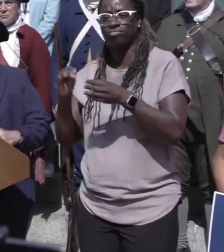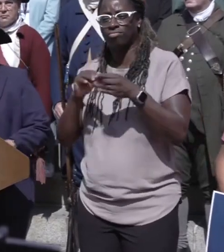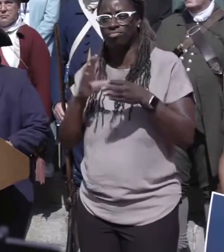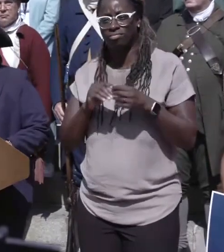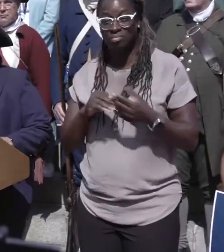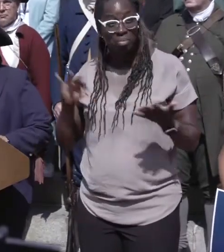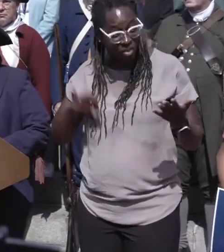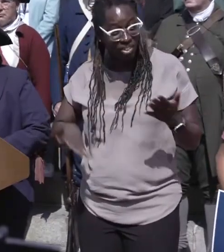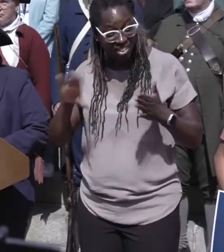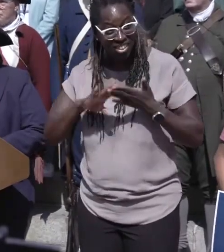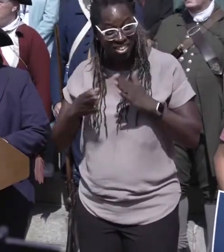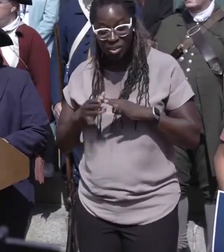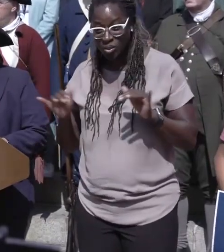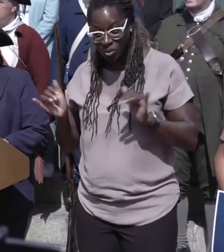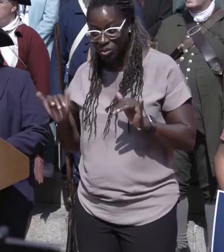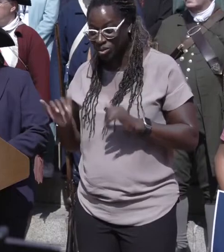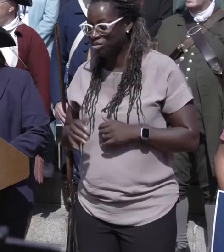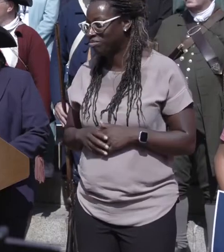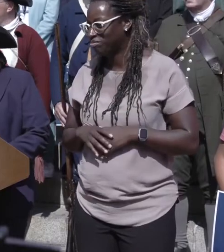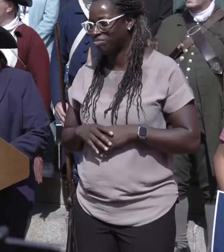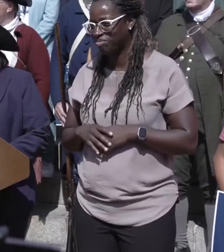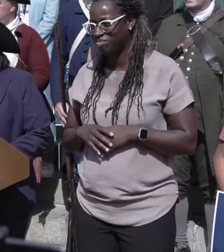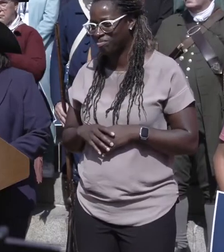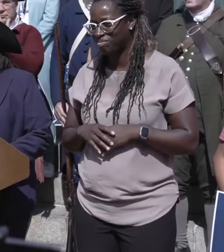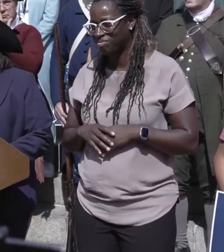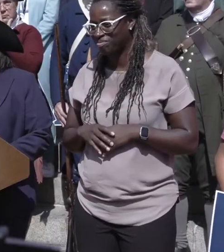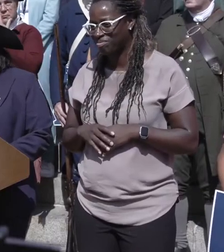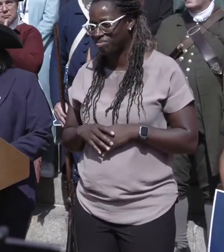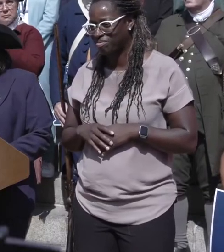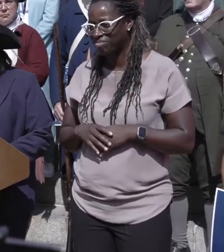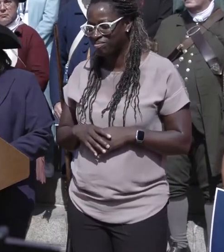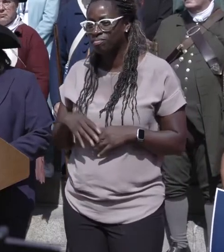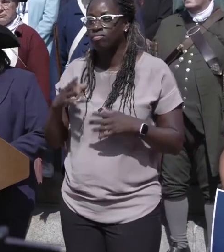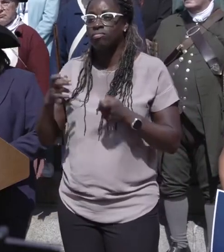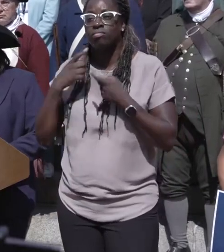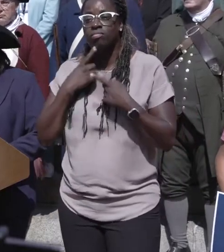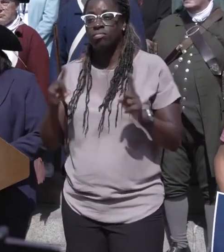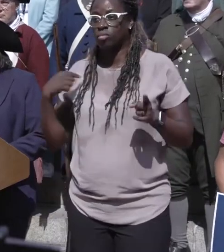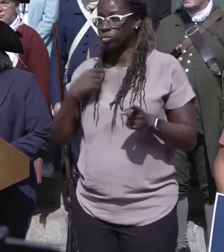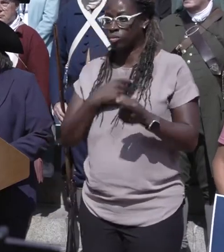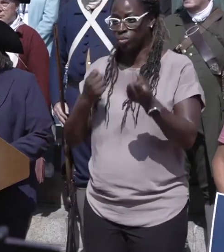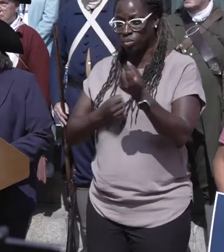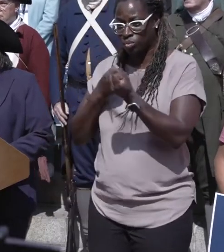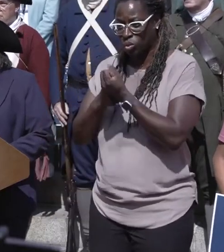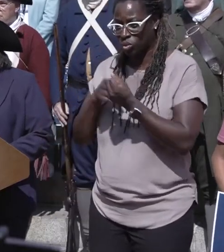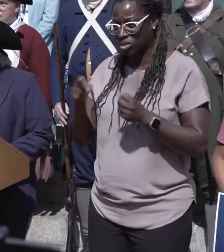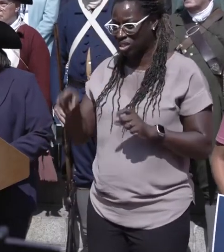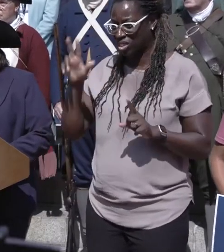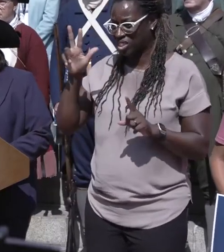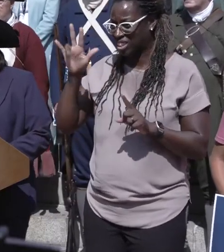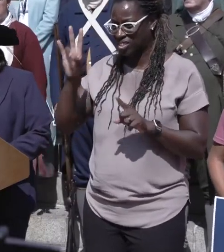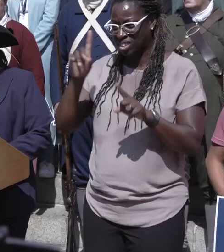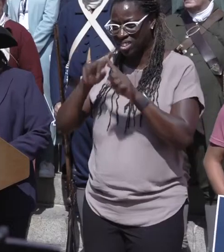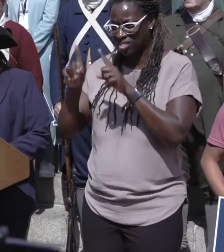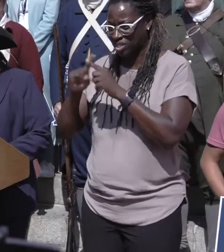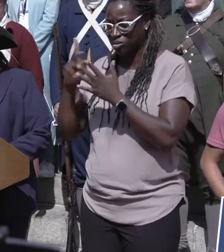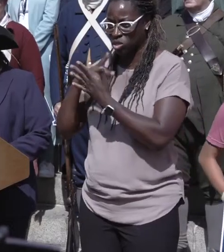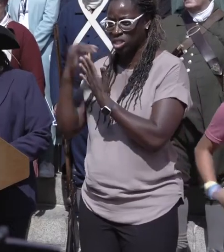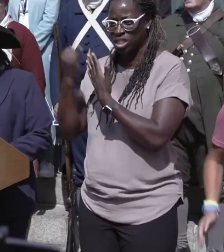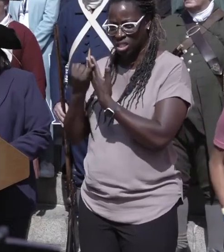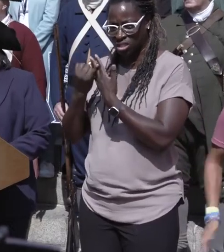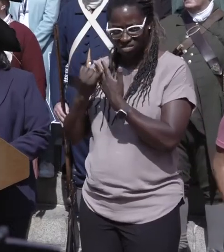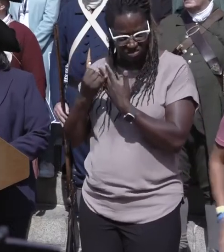and the Massachusetts Office of Travel and Tourism, to announce that we are supporting 37 projects statewide. This is just the first